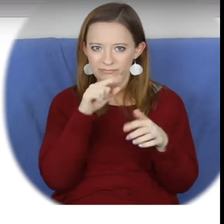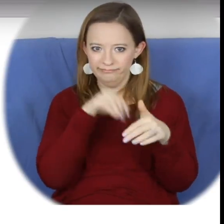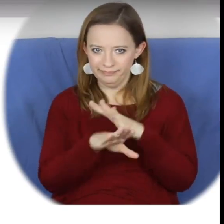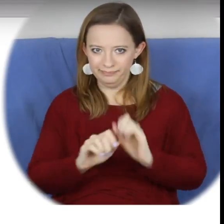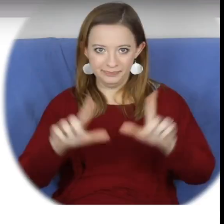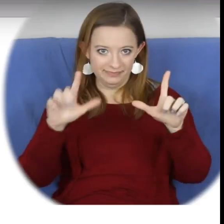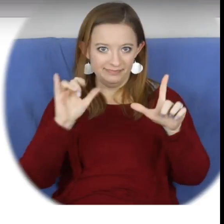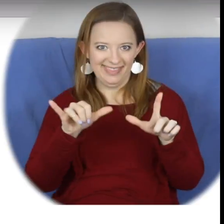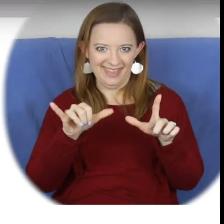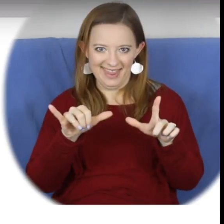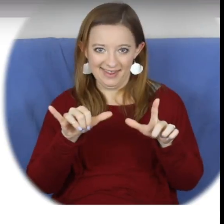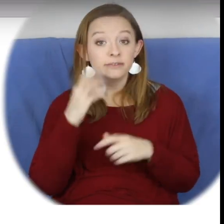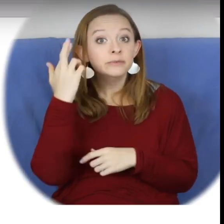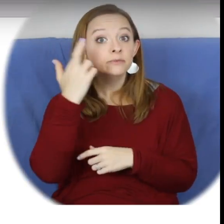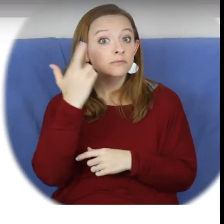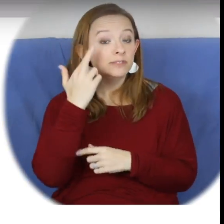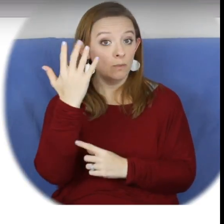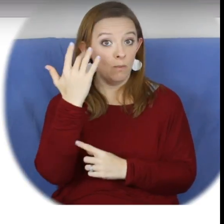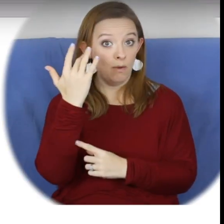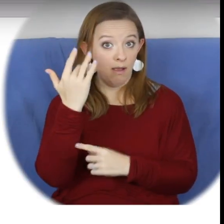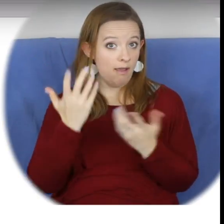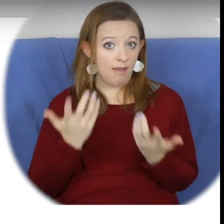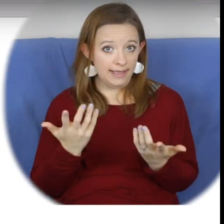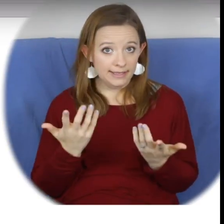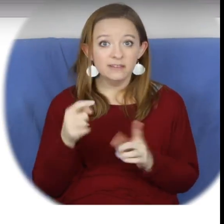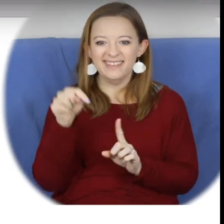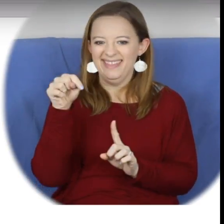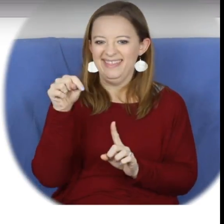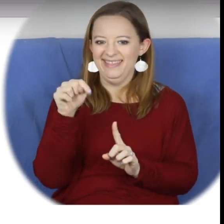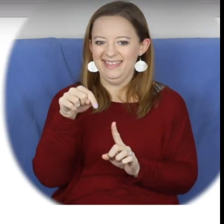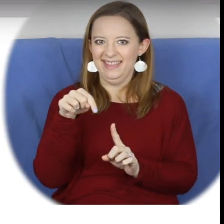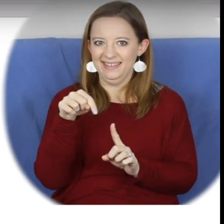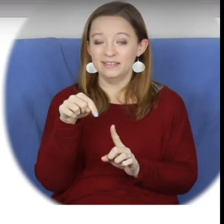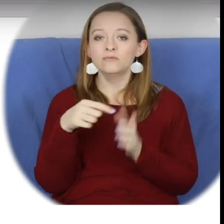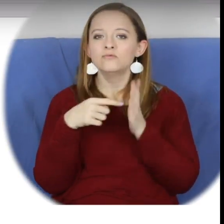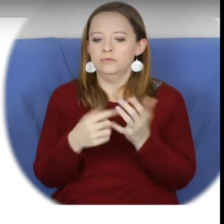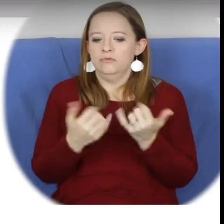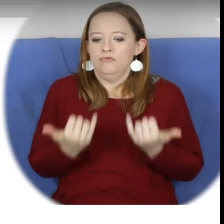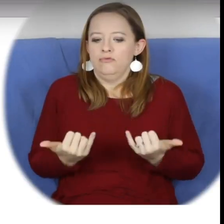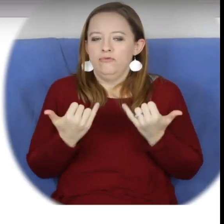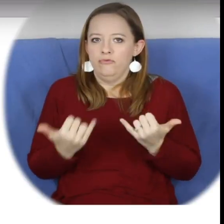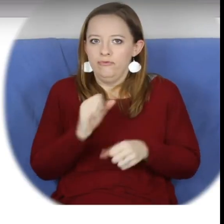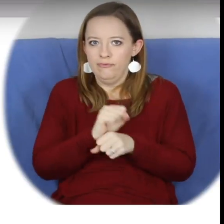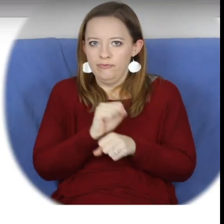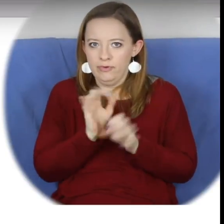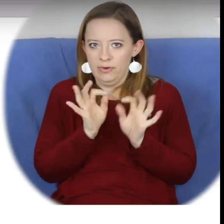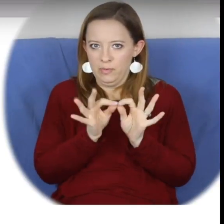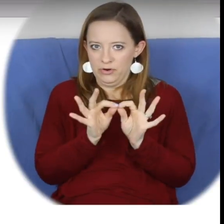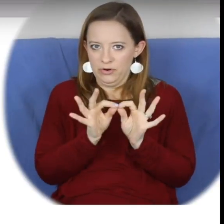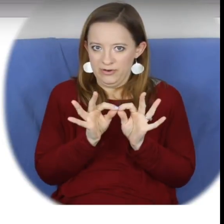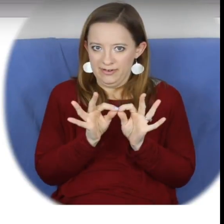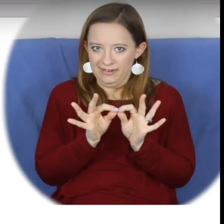you type in a password, you can enter and click that. The reason why I have a password is because down below,